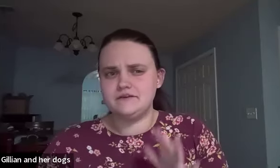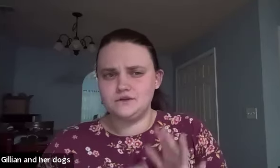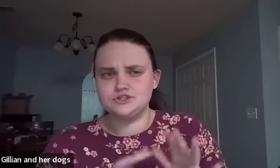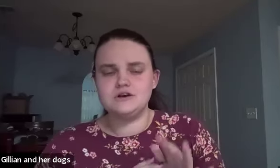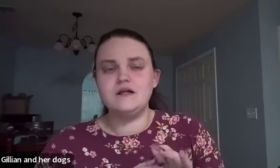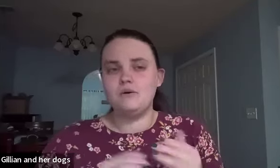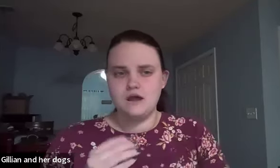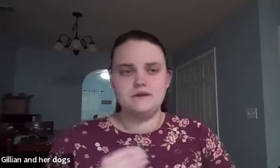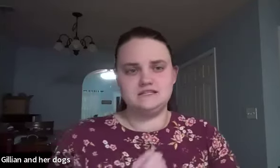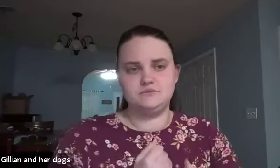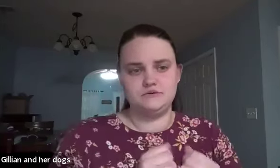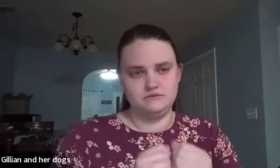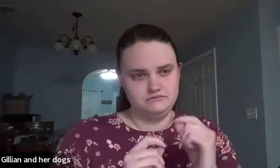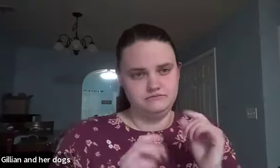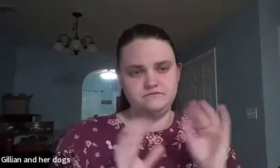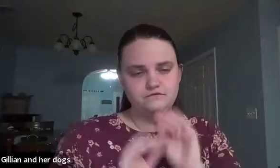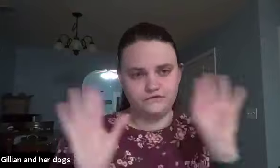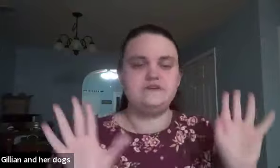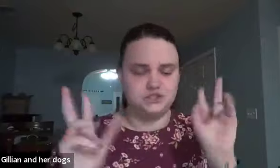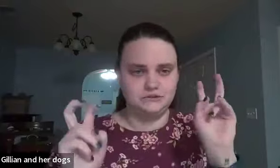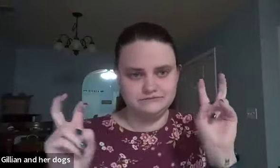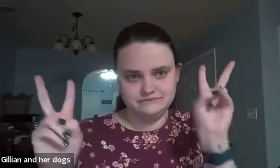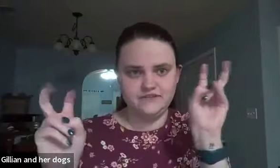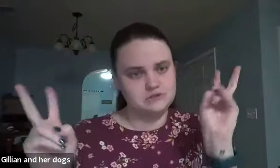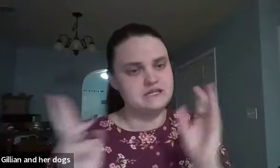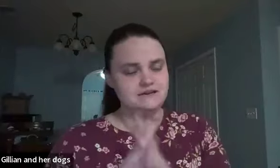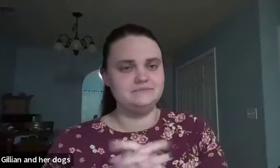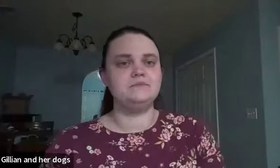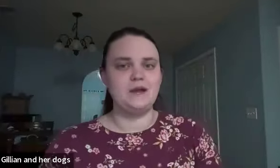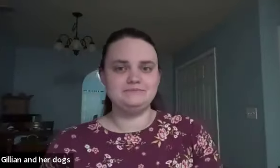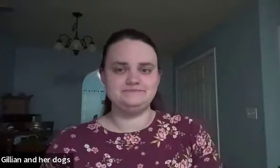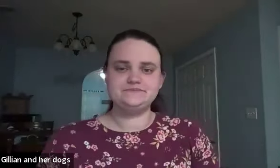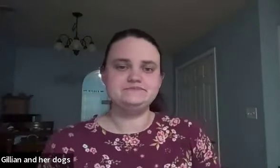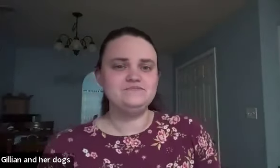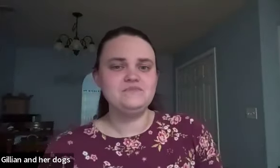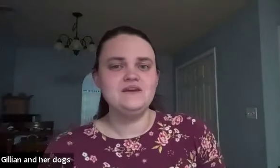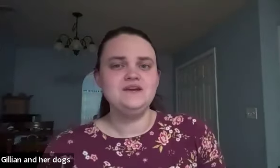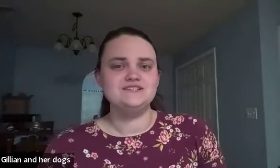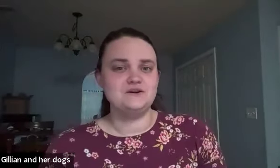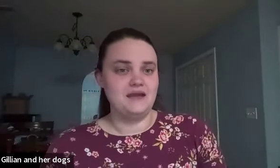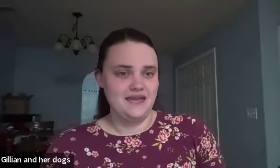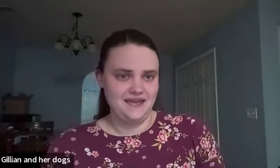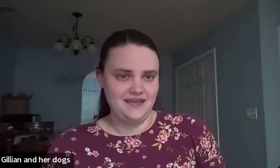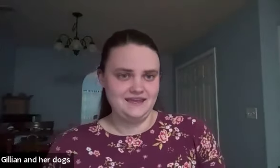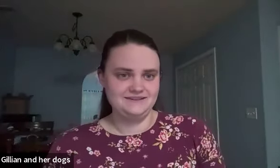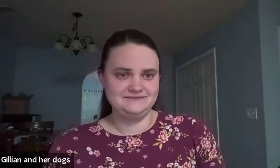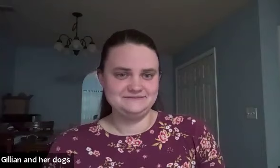a few are struggling, I will come in and support with the official sign of it. Okay. So A.